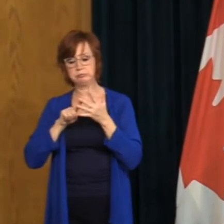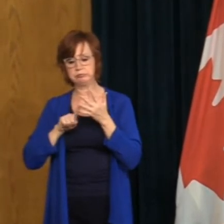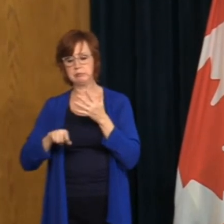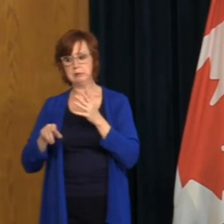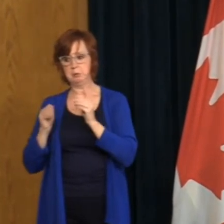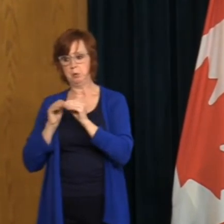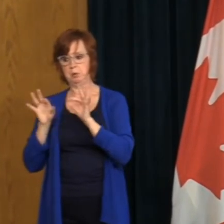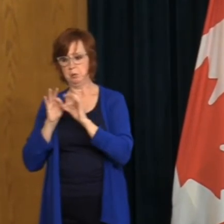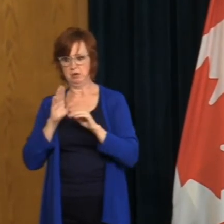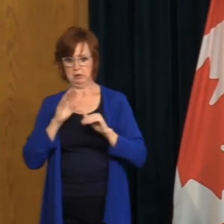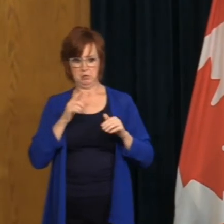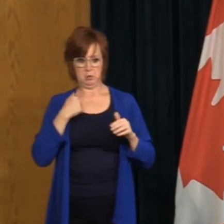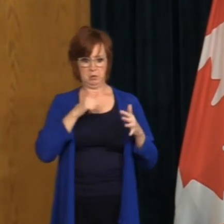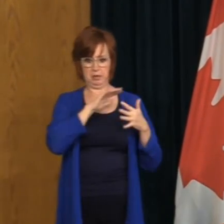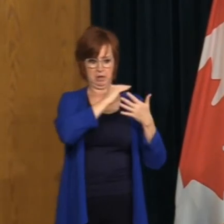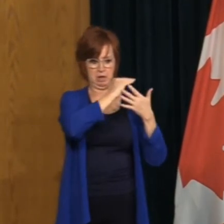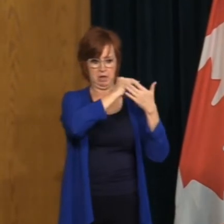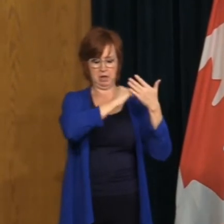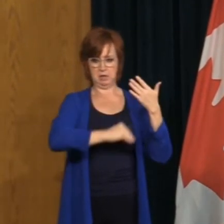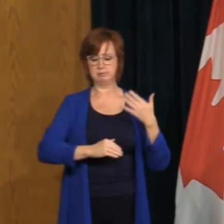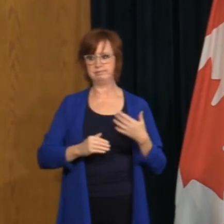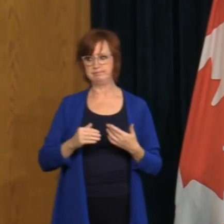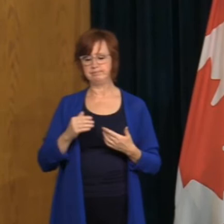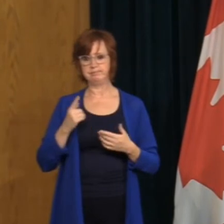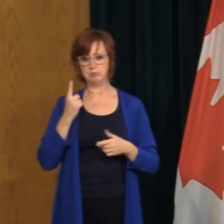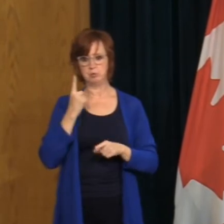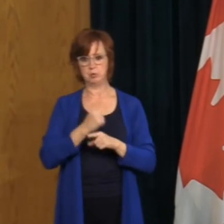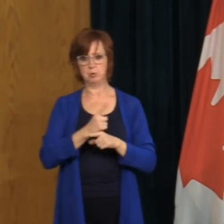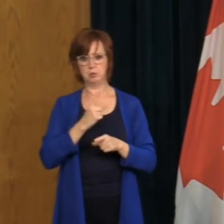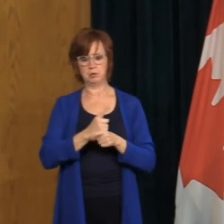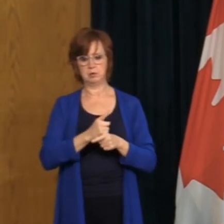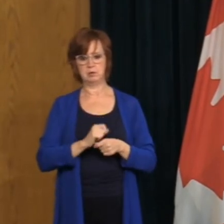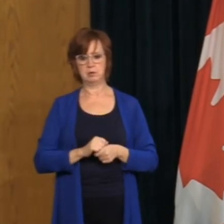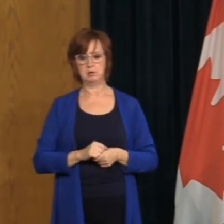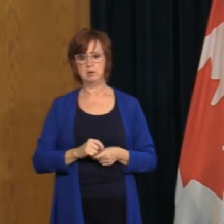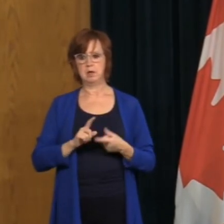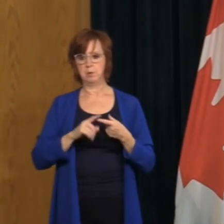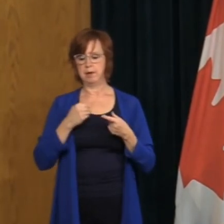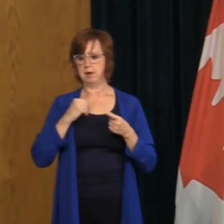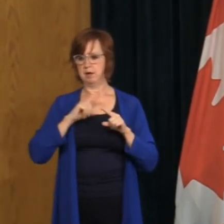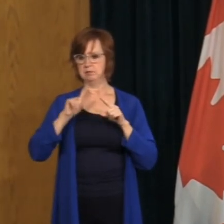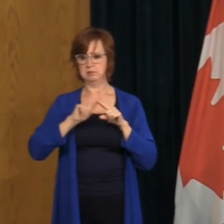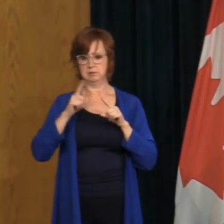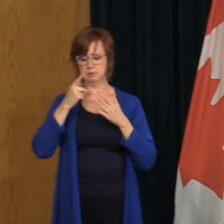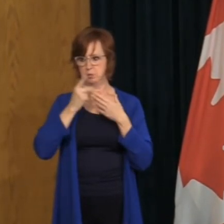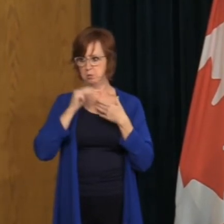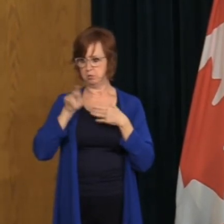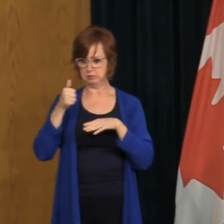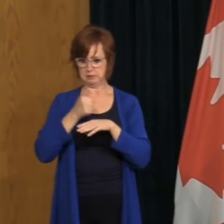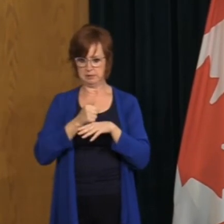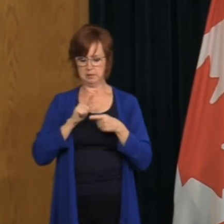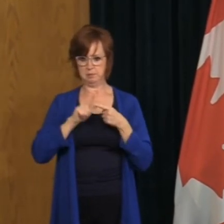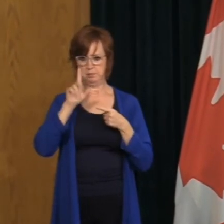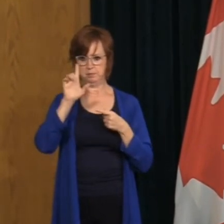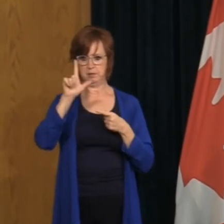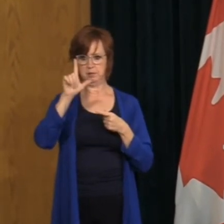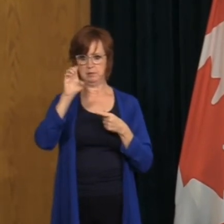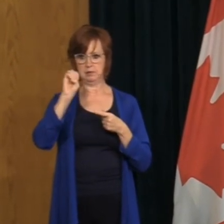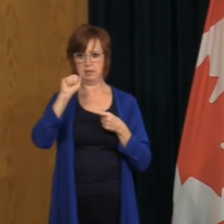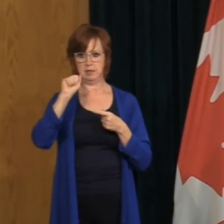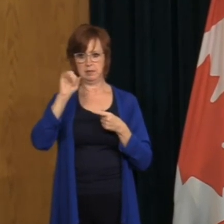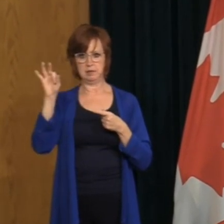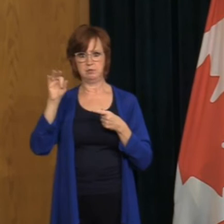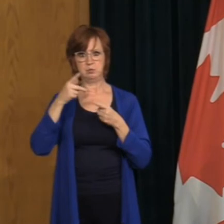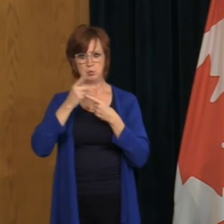will. The program that they'd come out with, the LEAF program, as well as the BCAP program, I think missed the mark for the energy industry in particular. I'm